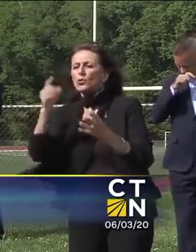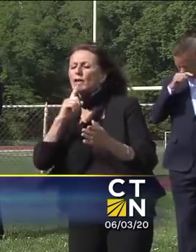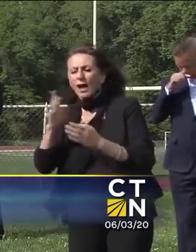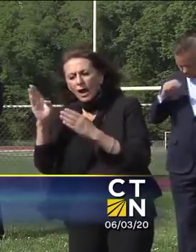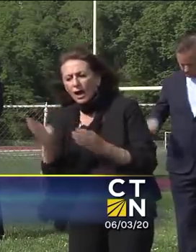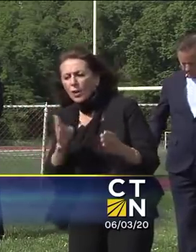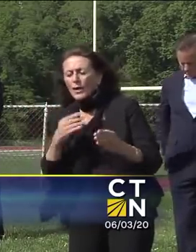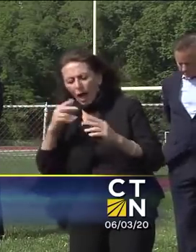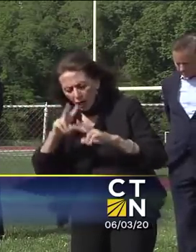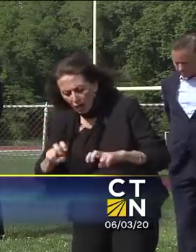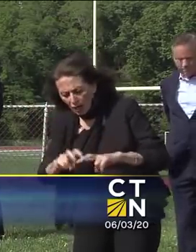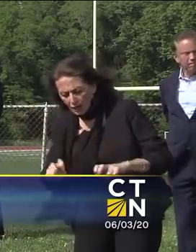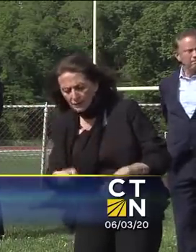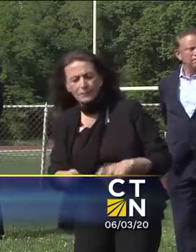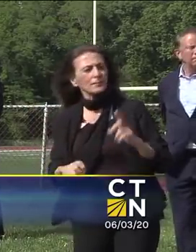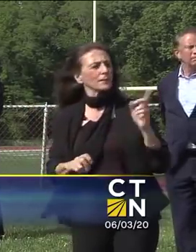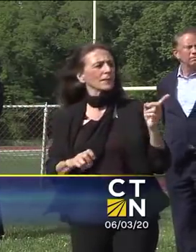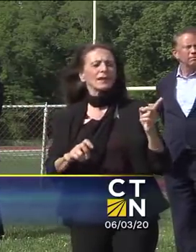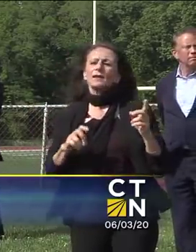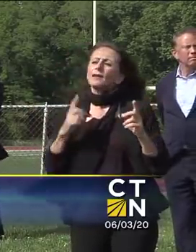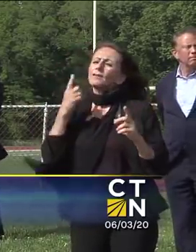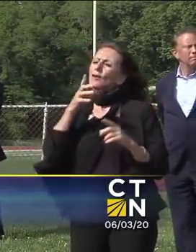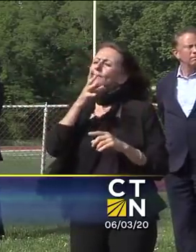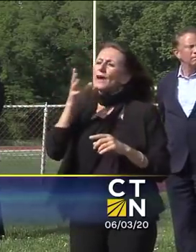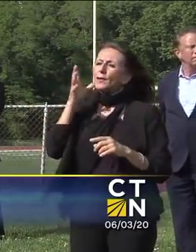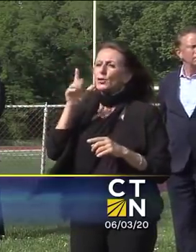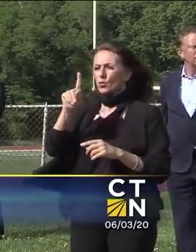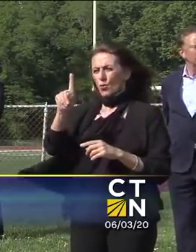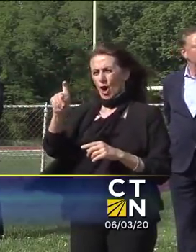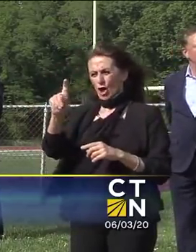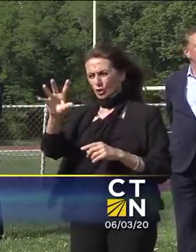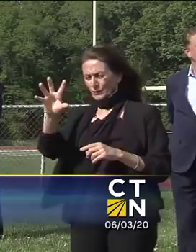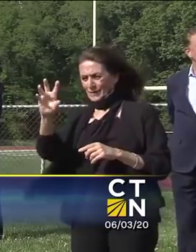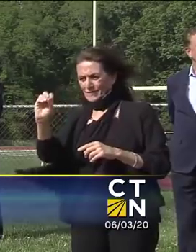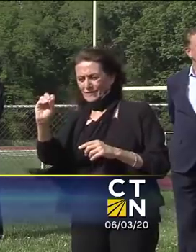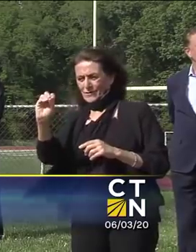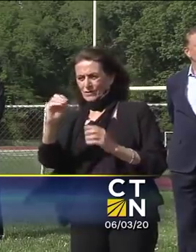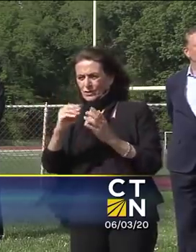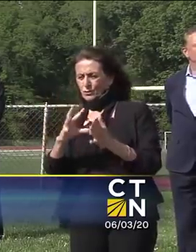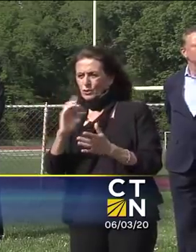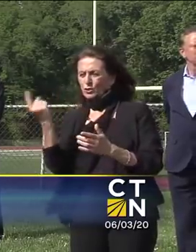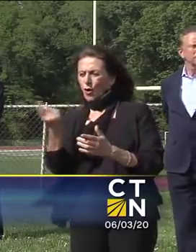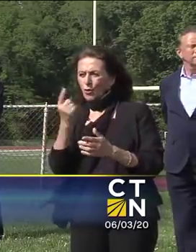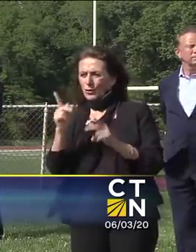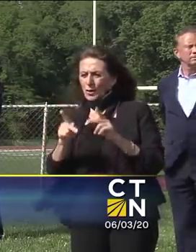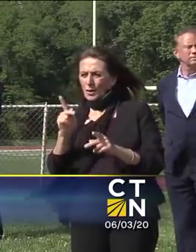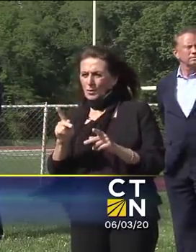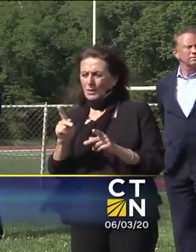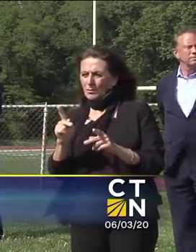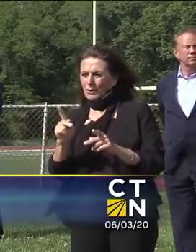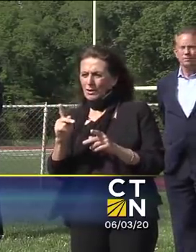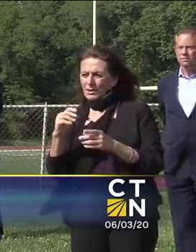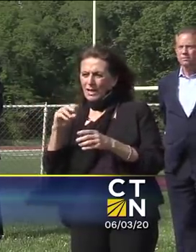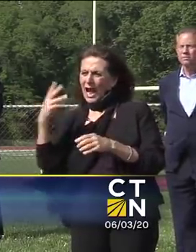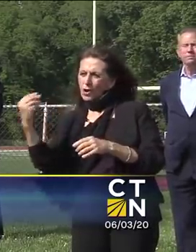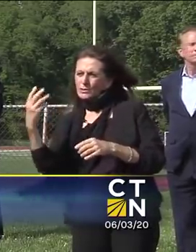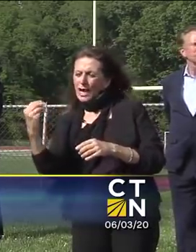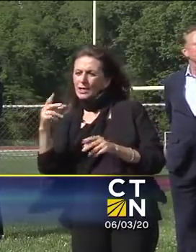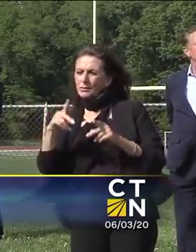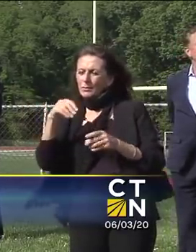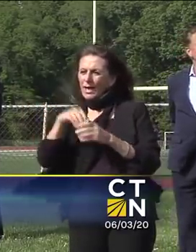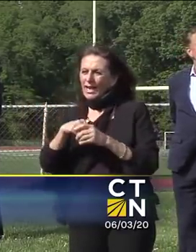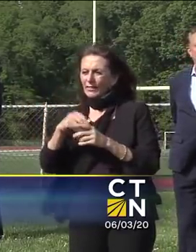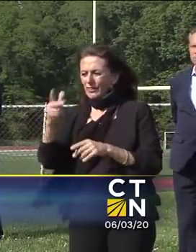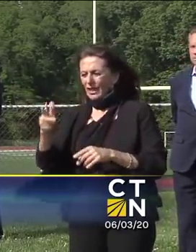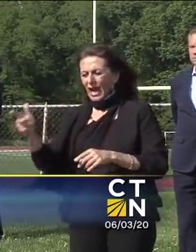the Farmington, just to clarify, I assume the 150 or whatever counts only the people who are outside. In other words, the people who are in the